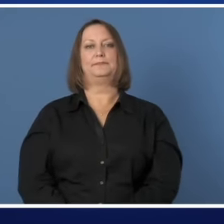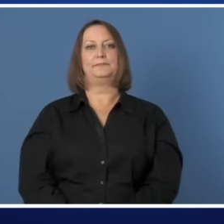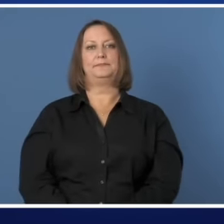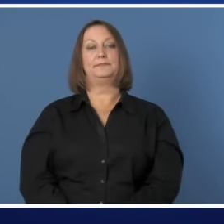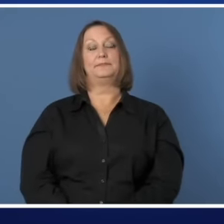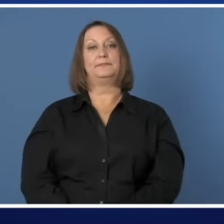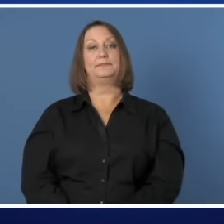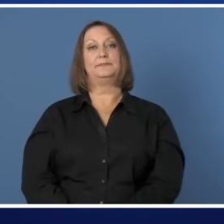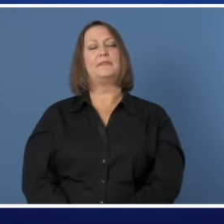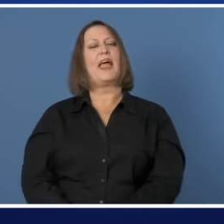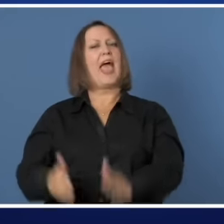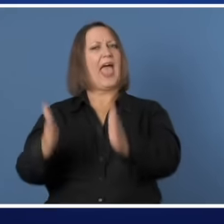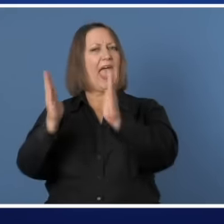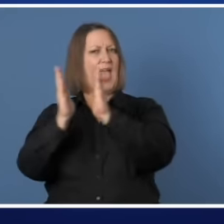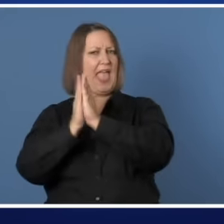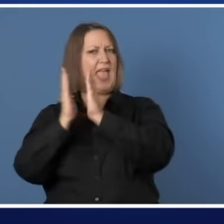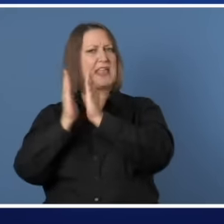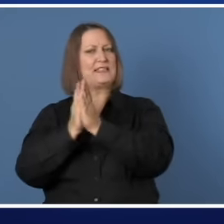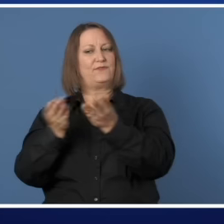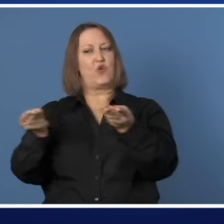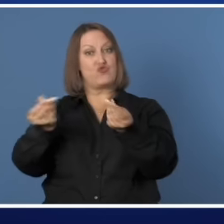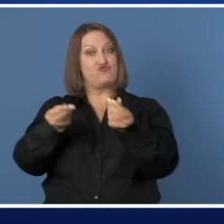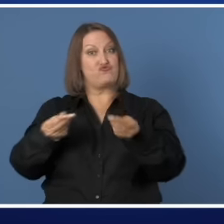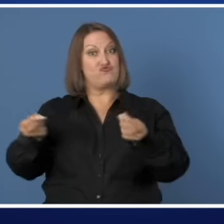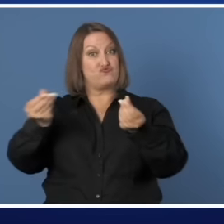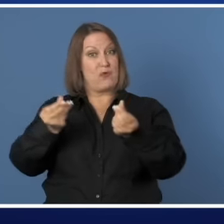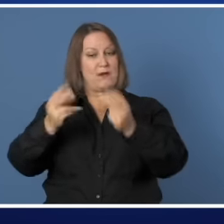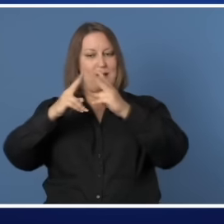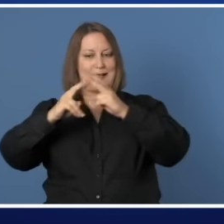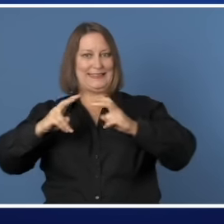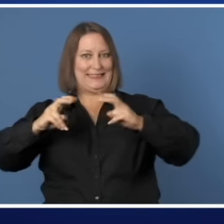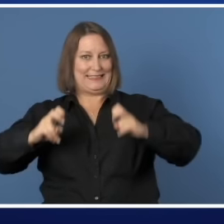Get a ground assessment of your property.